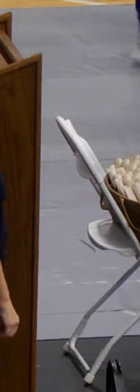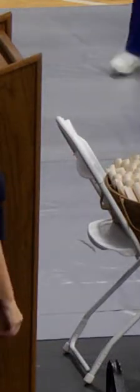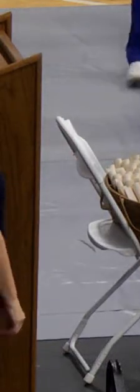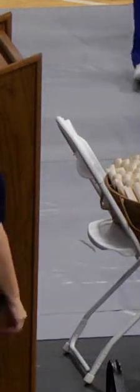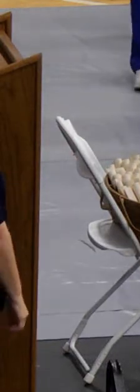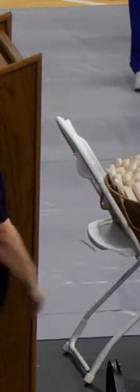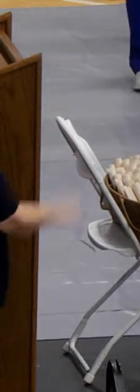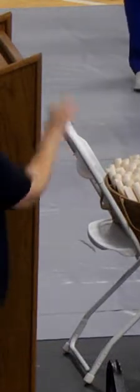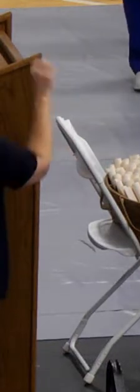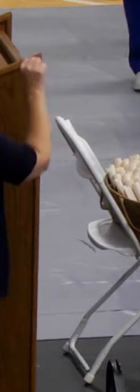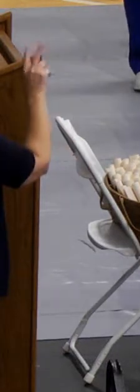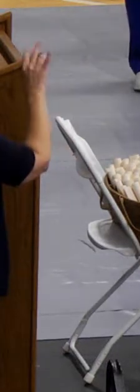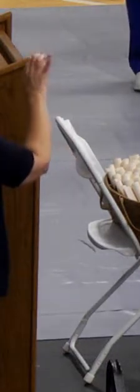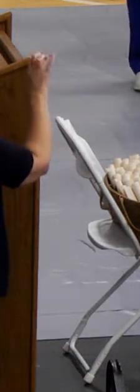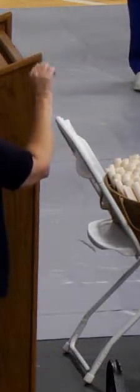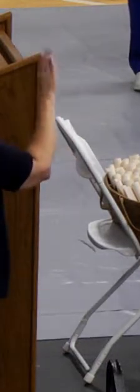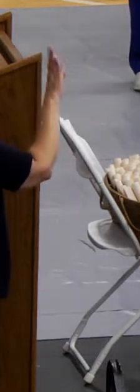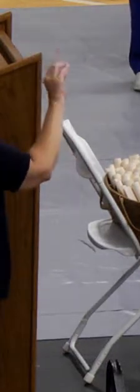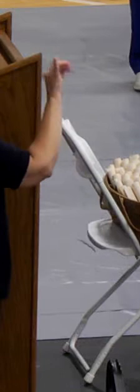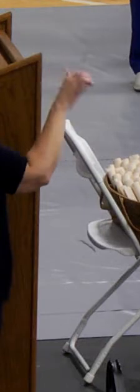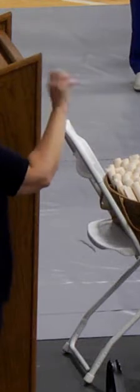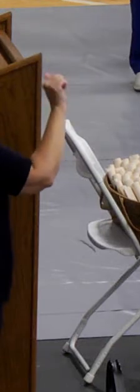Abi Satu Bojang.